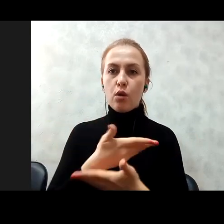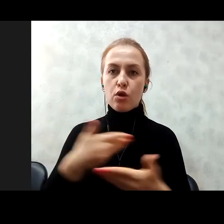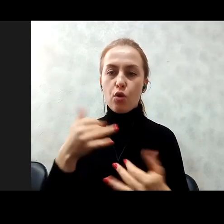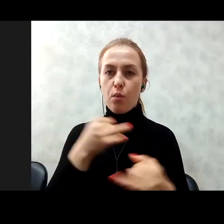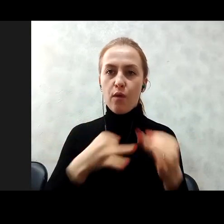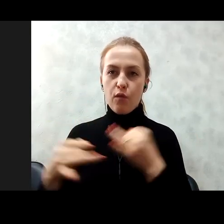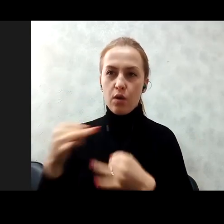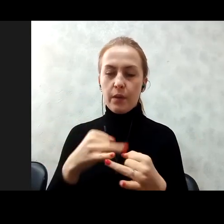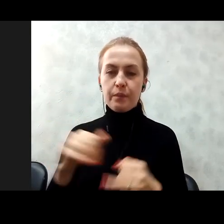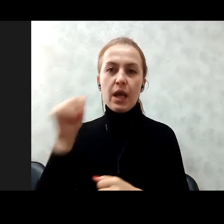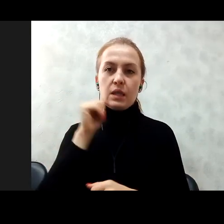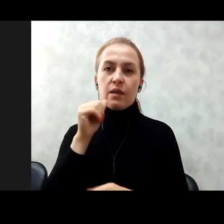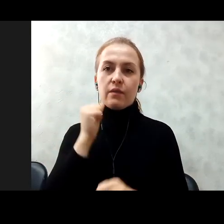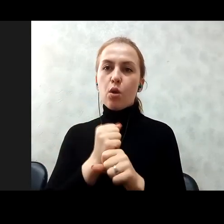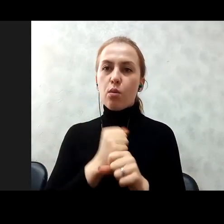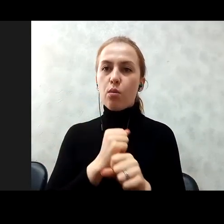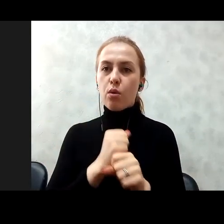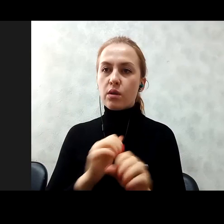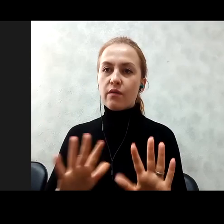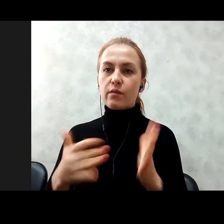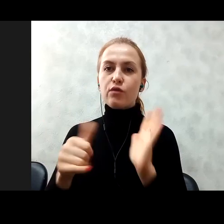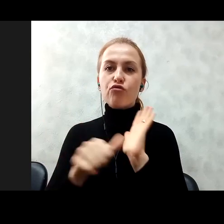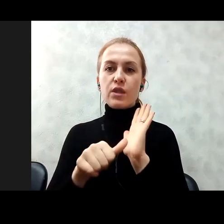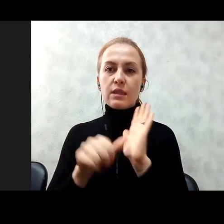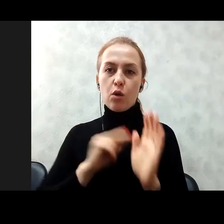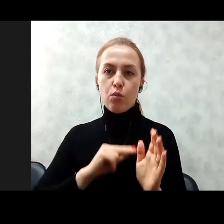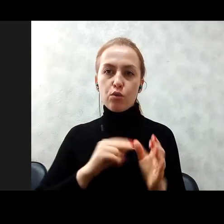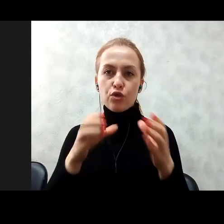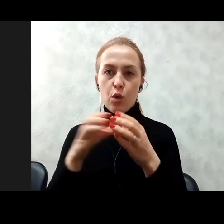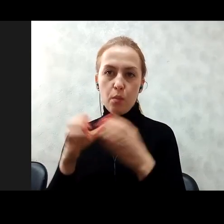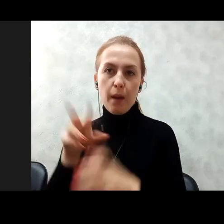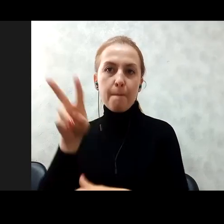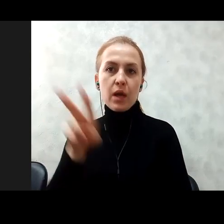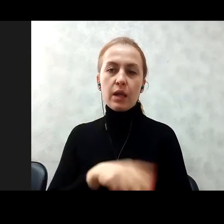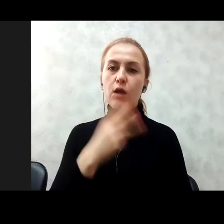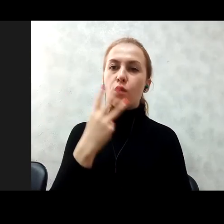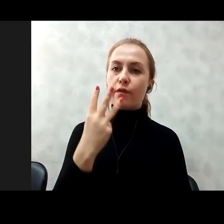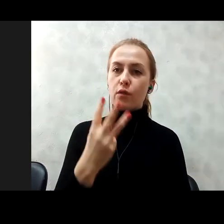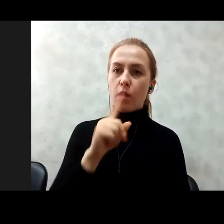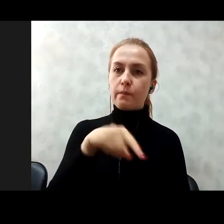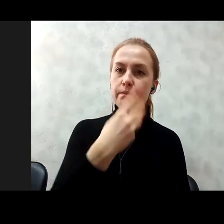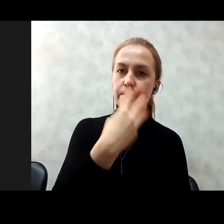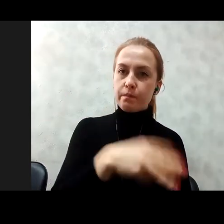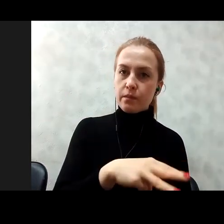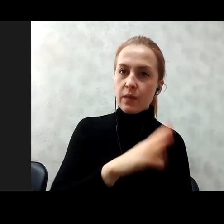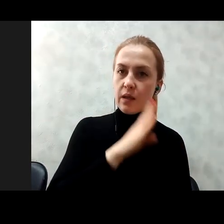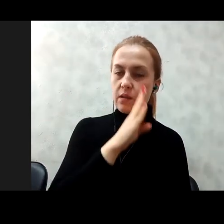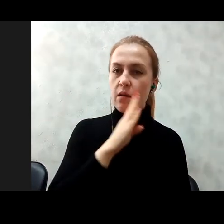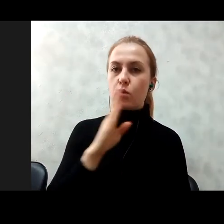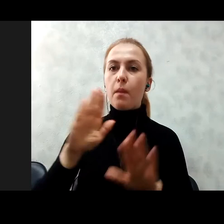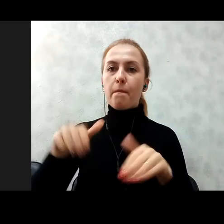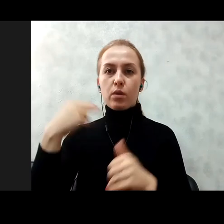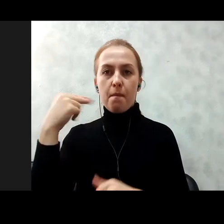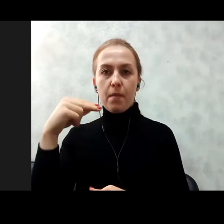and join in. Tomorrow, there will be 6 working groups working at